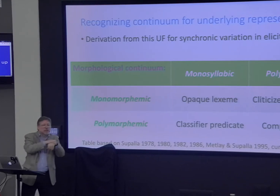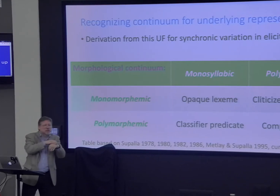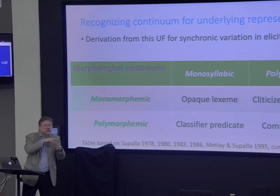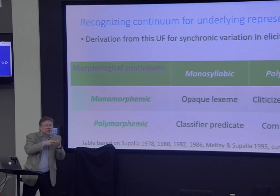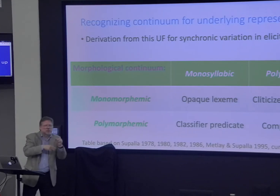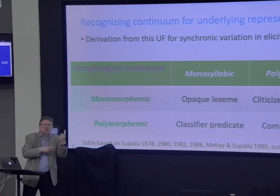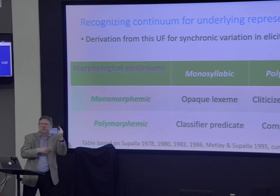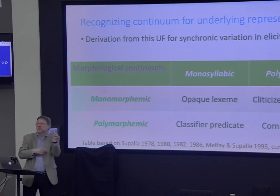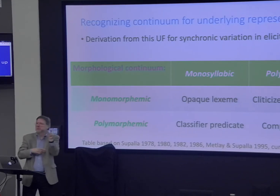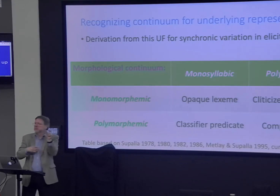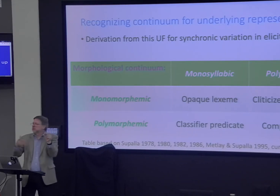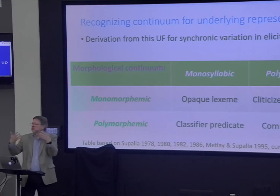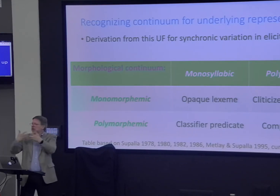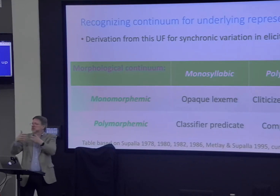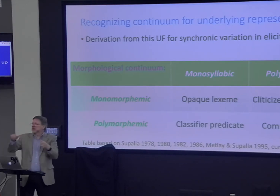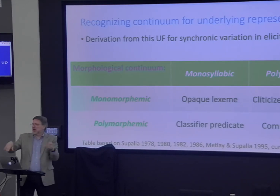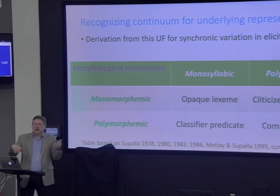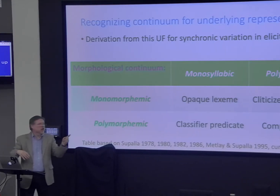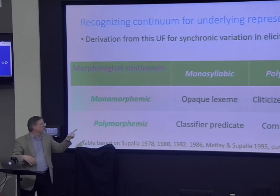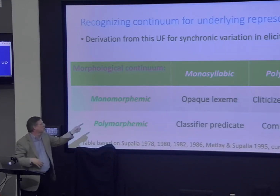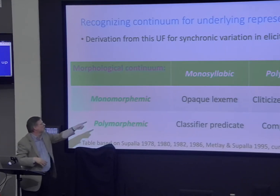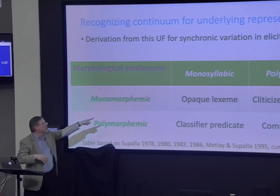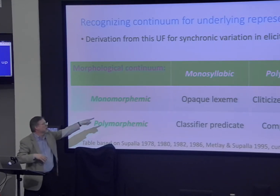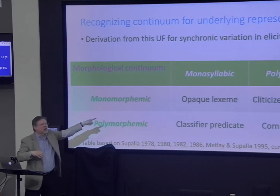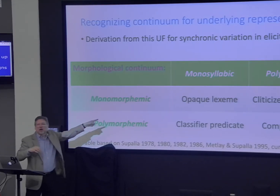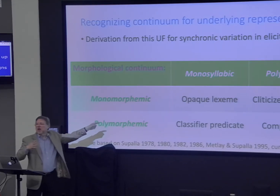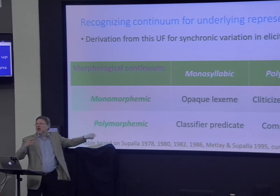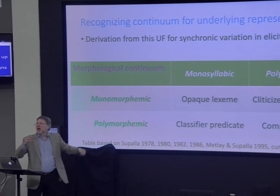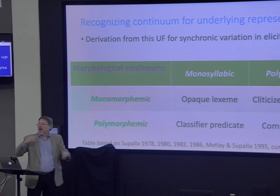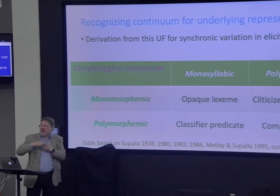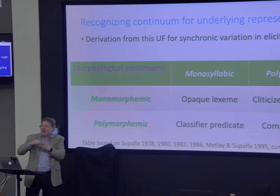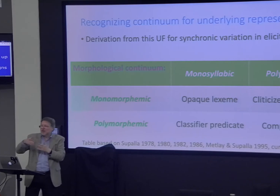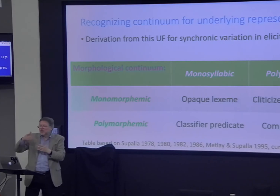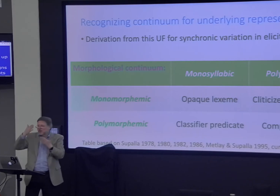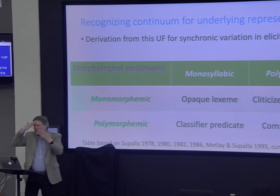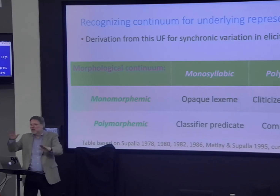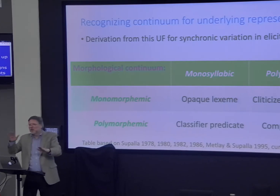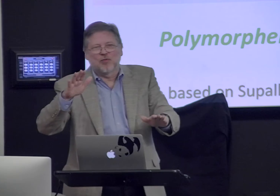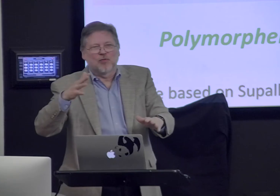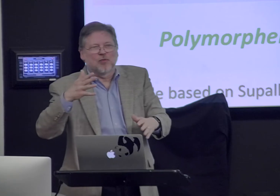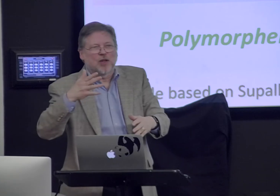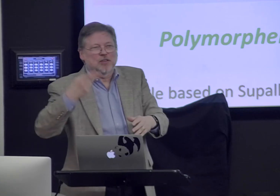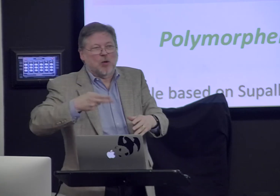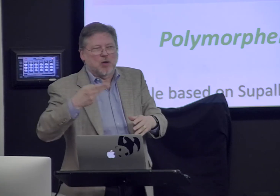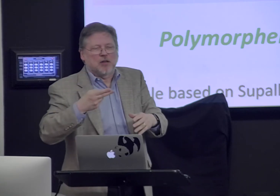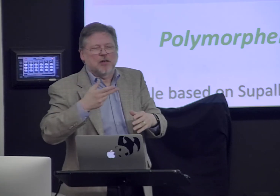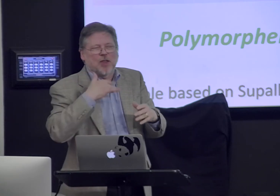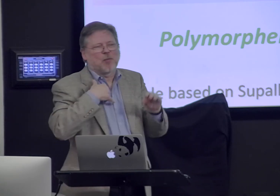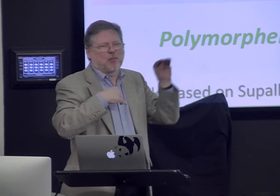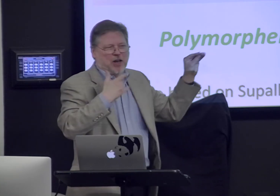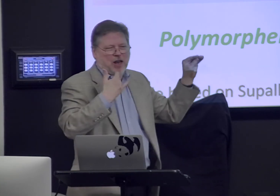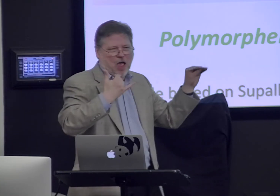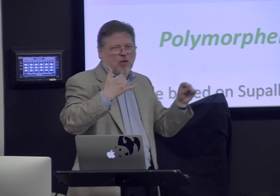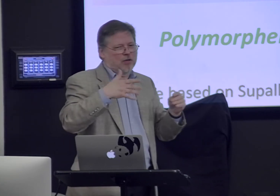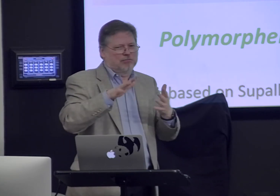or movements, and this would lead us to have something like a classifier predicate, which is